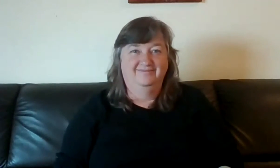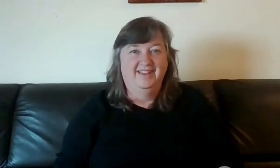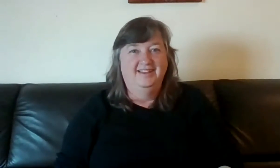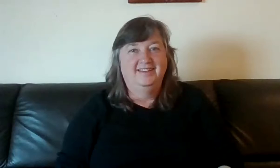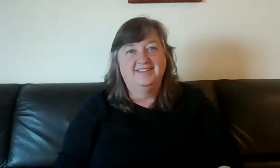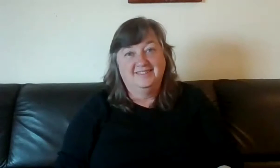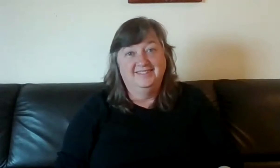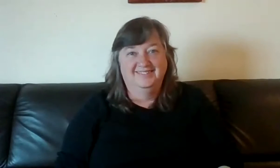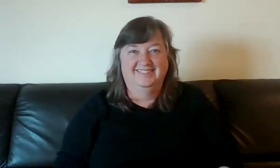Nicely.